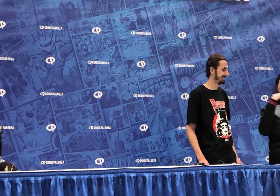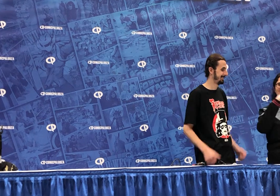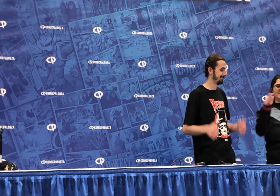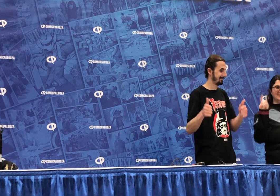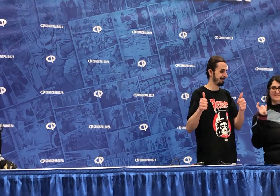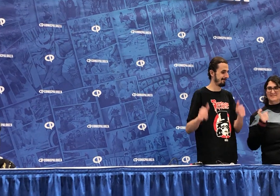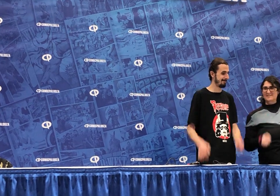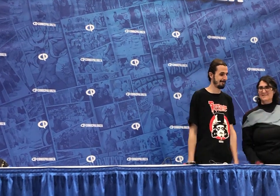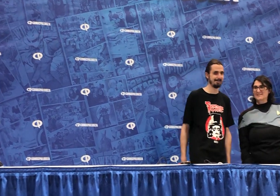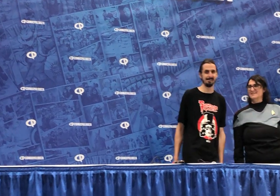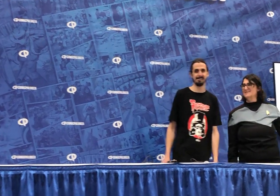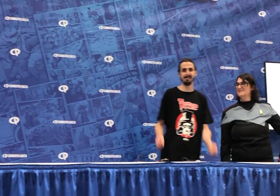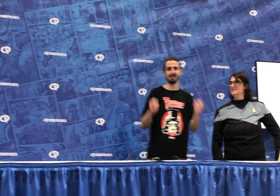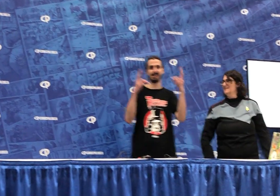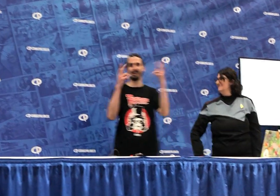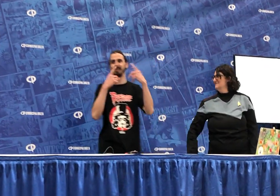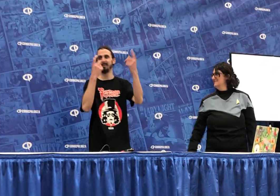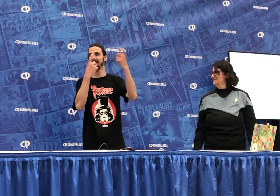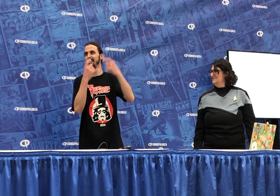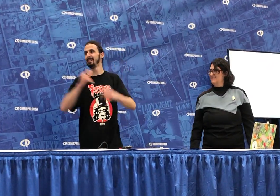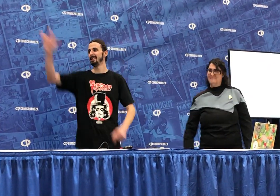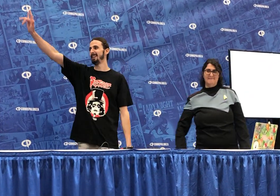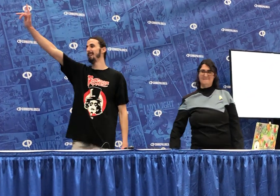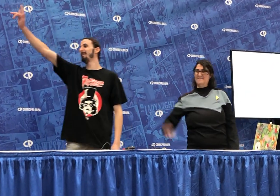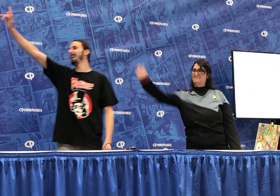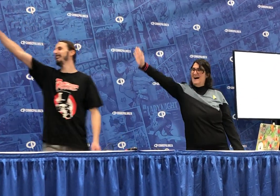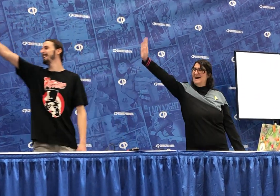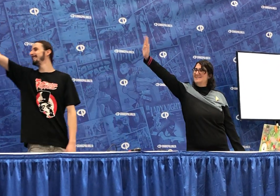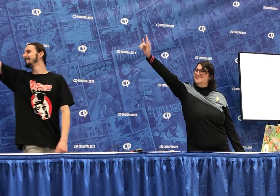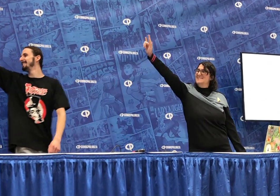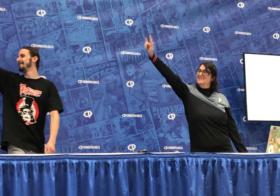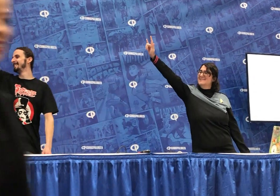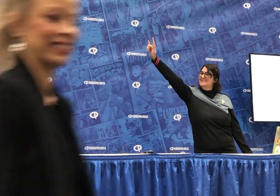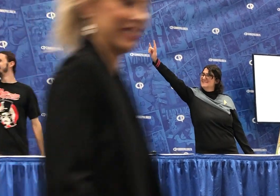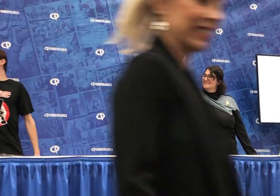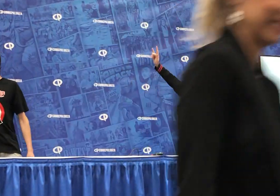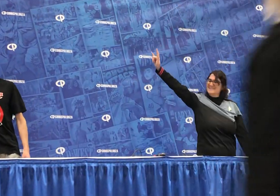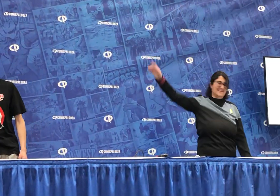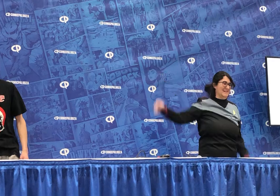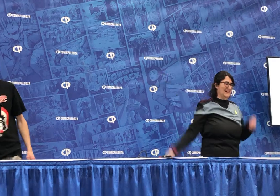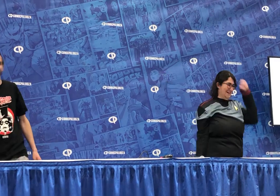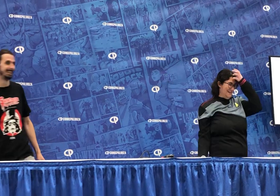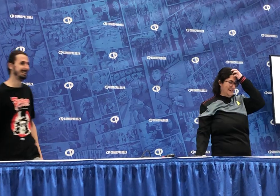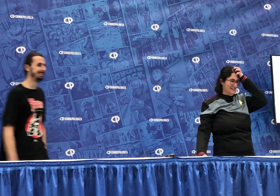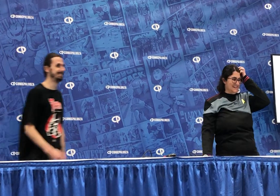All right, we'll go ahead and open up the floor for questions. Any questions? Love you guys, thank you so much.